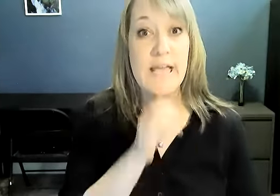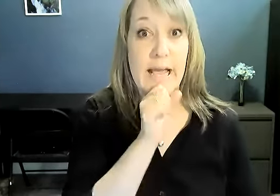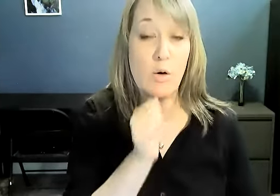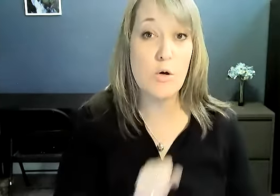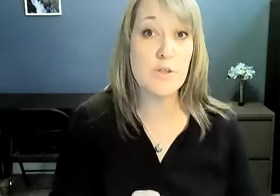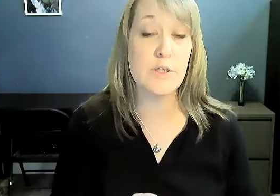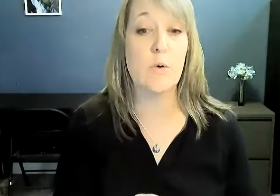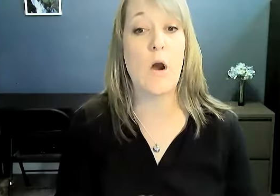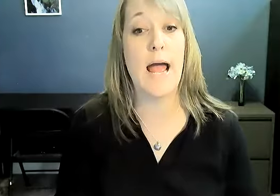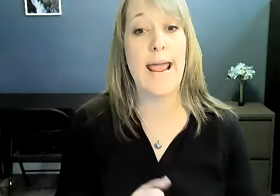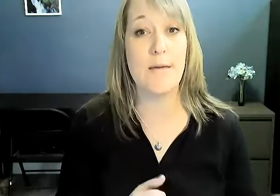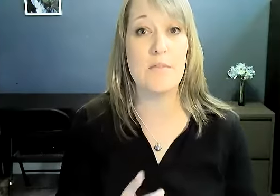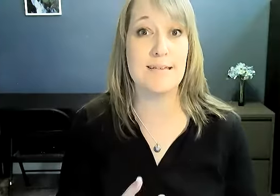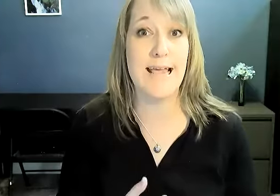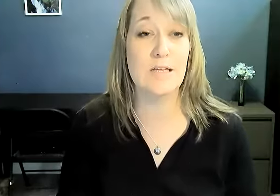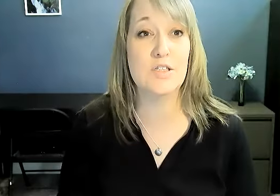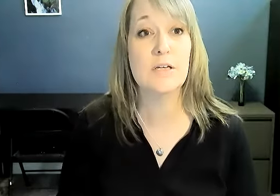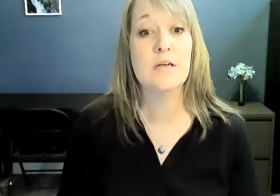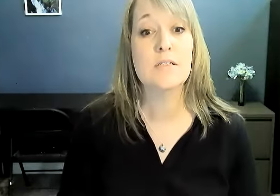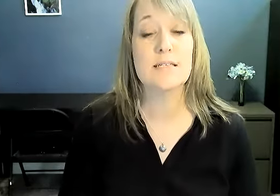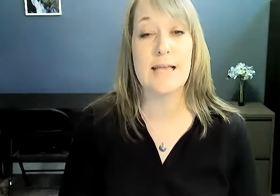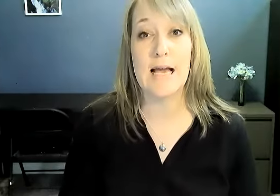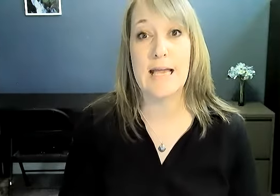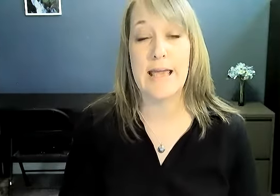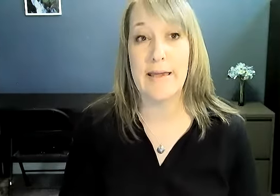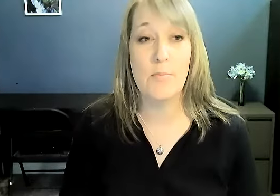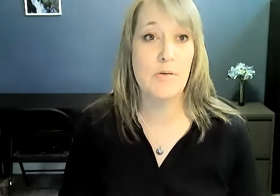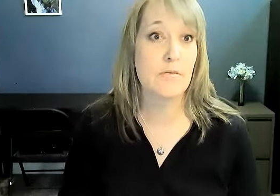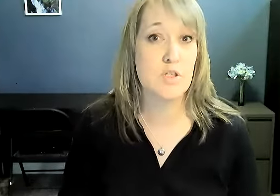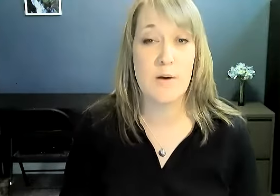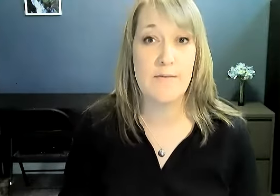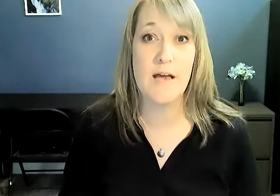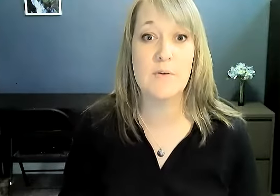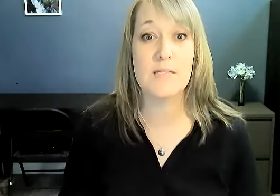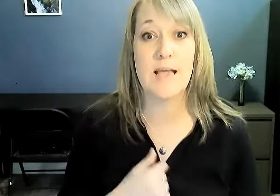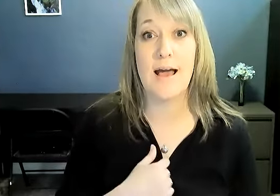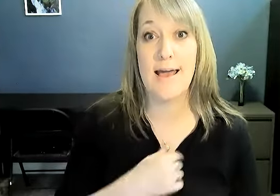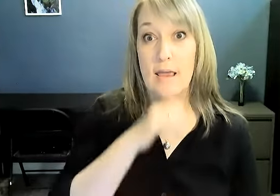say, how old are you? Or I am this age. To say I am 25, you would say I